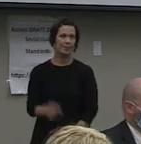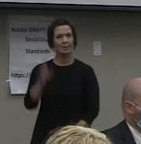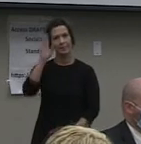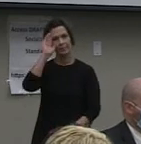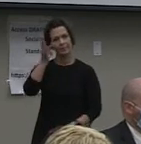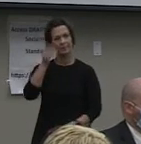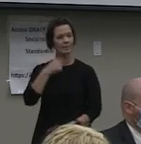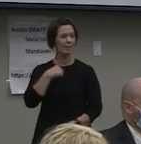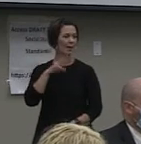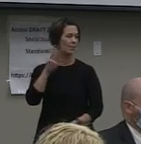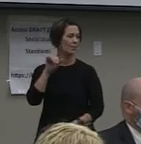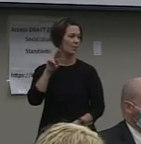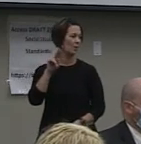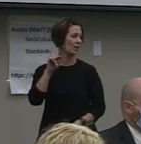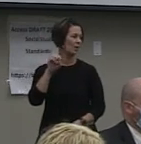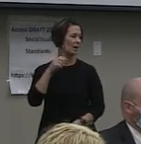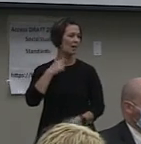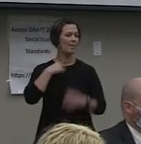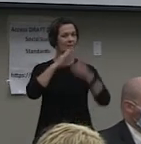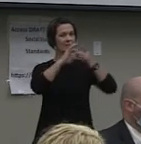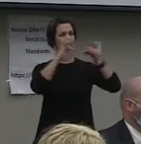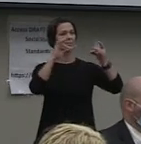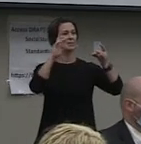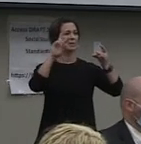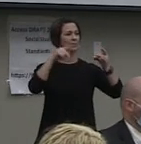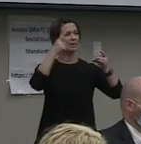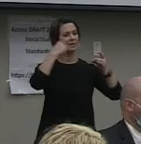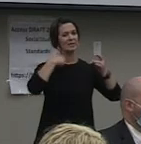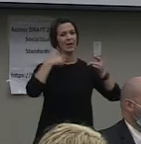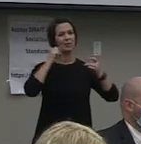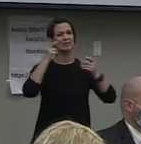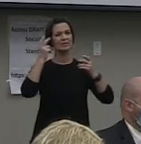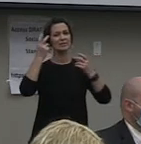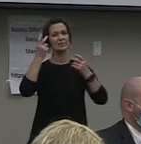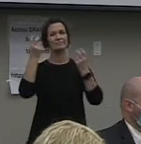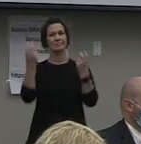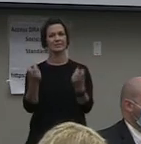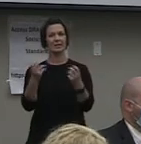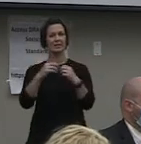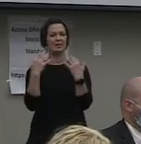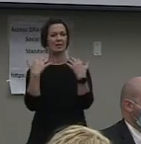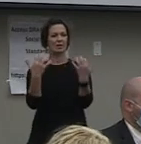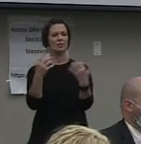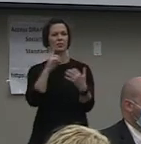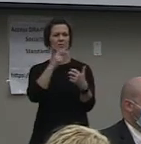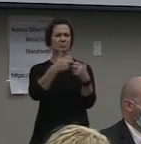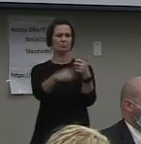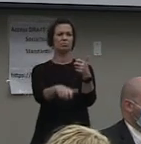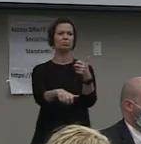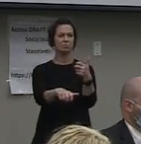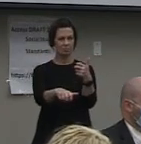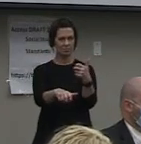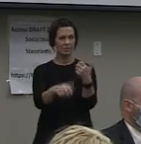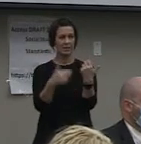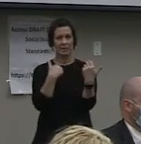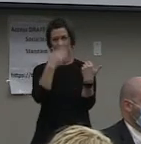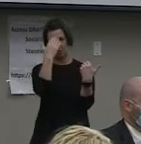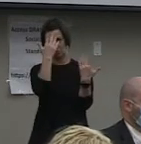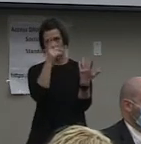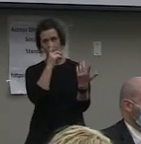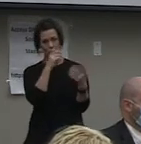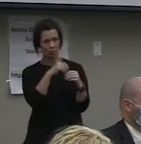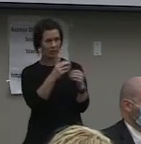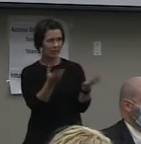Hi, I'm Wayne Collins, and I'm speaking up because I was sitting in the audience, and it was tough to follow. I didn't know who was in